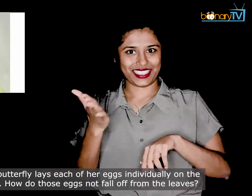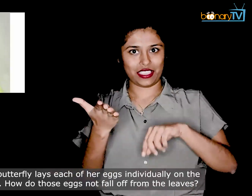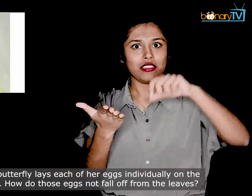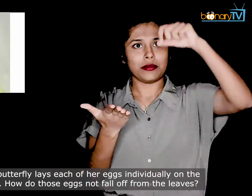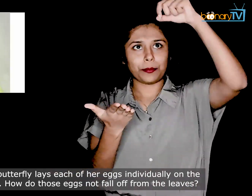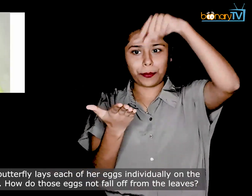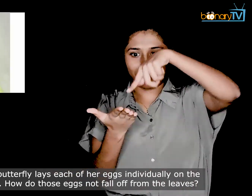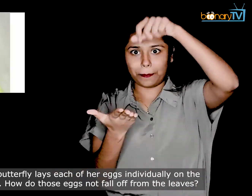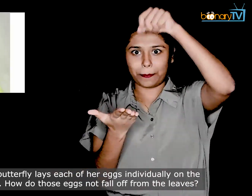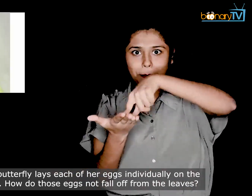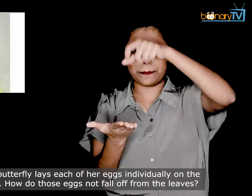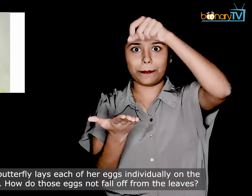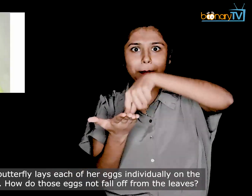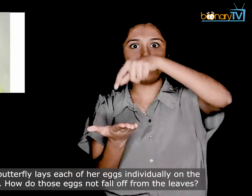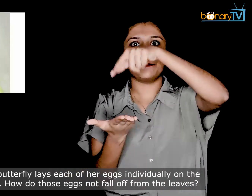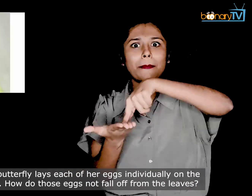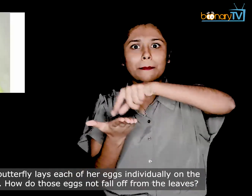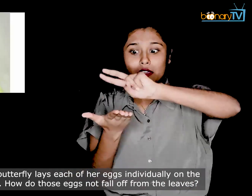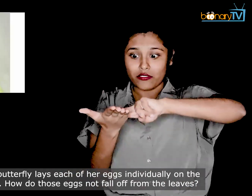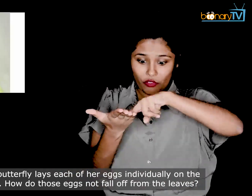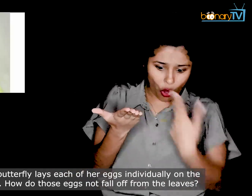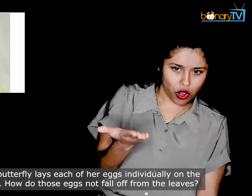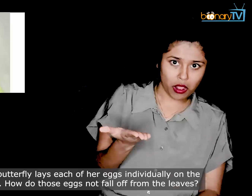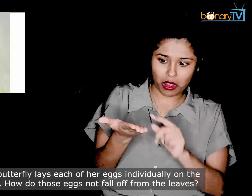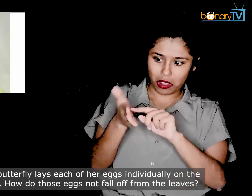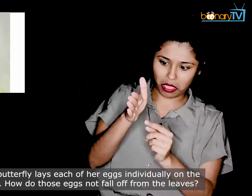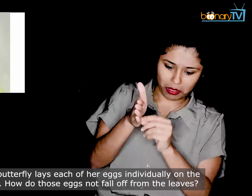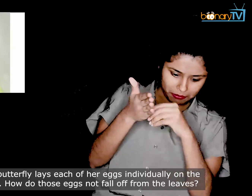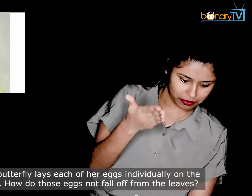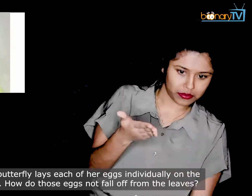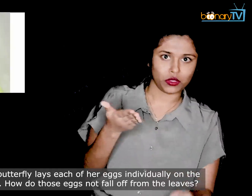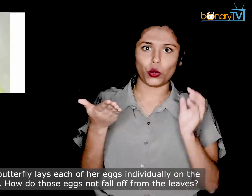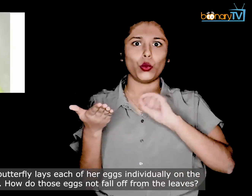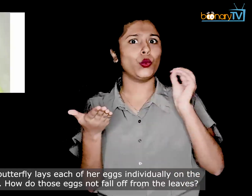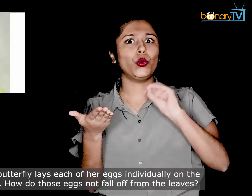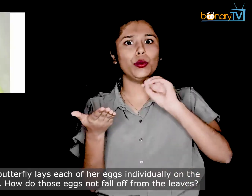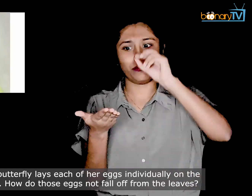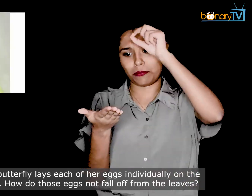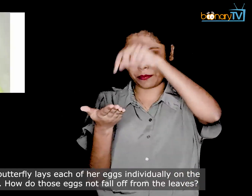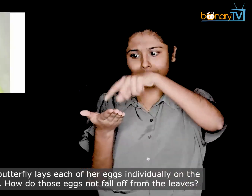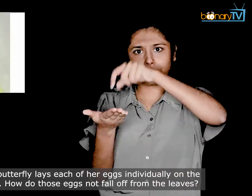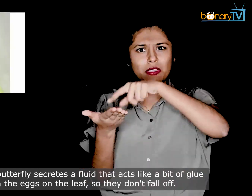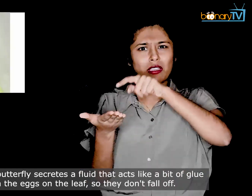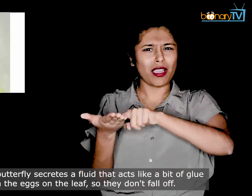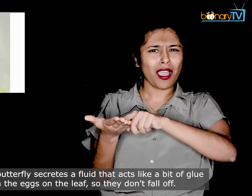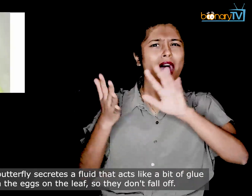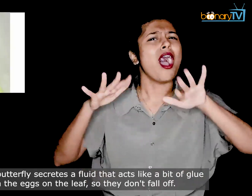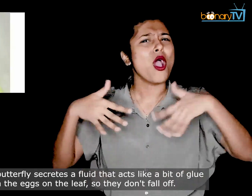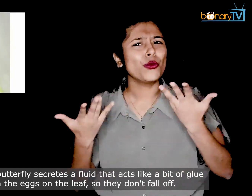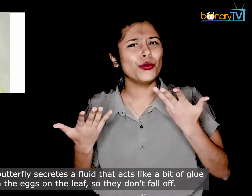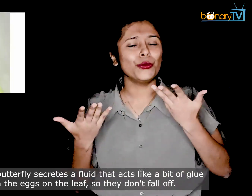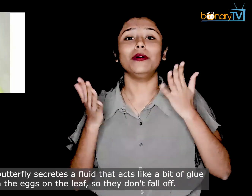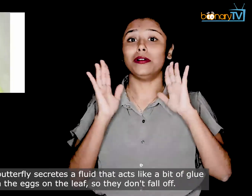How do these eggs not fall off from the leaves? The monarch butterfly